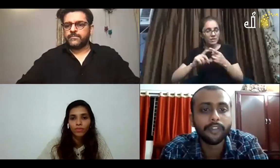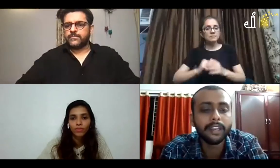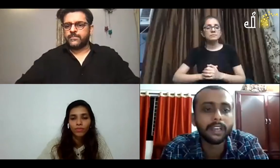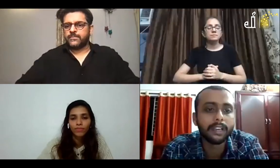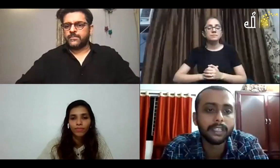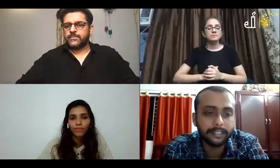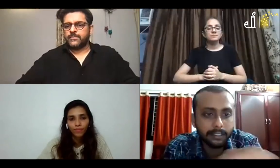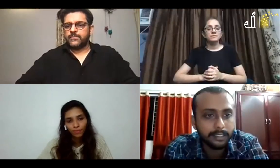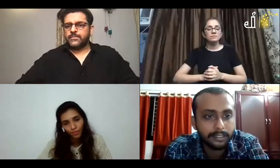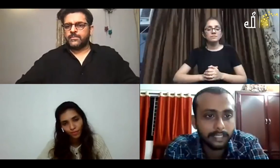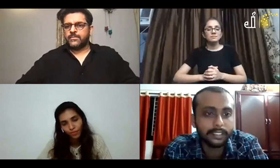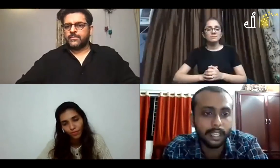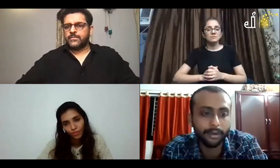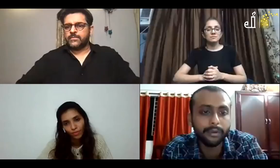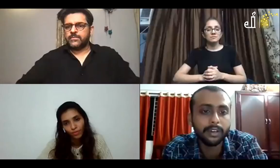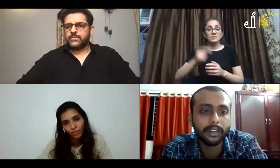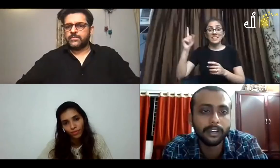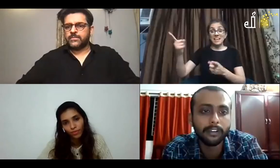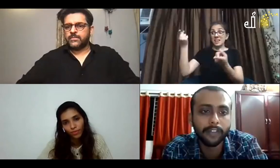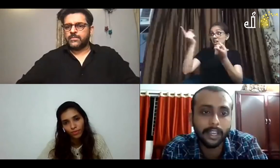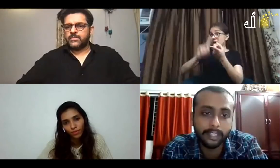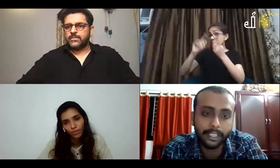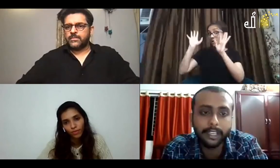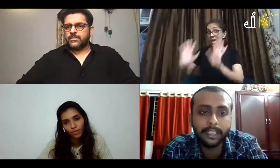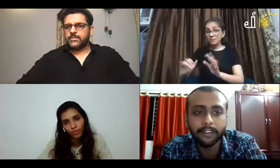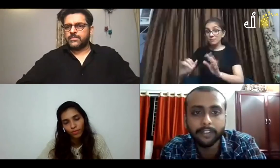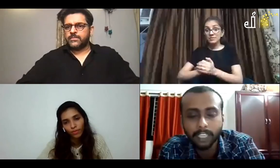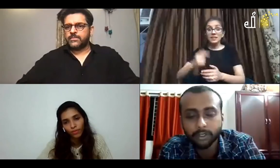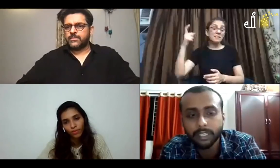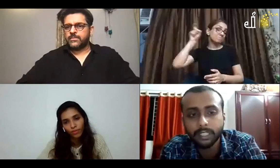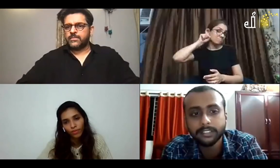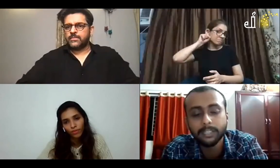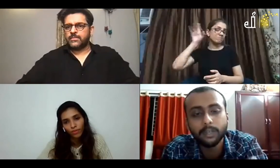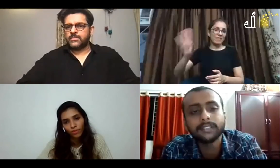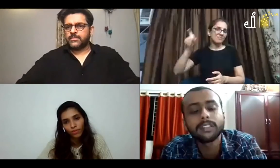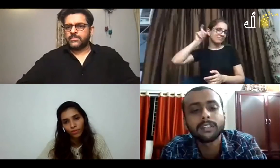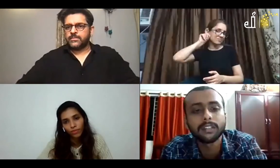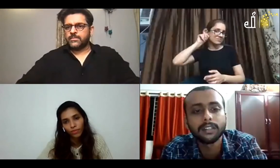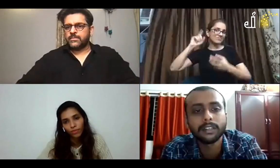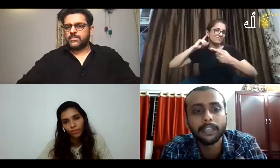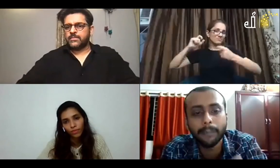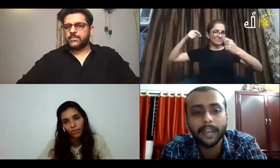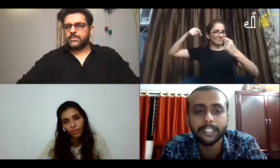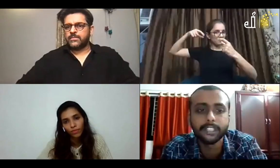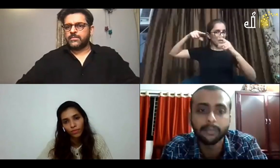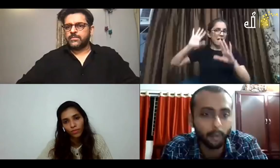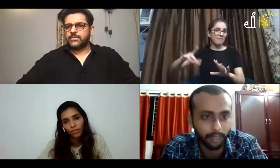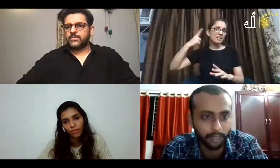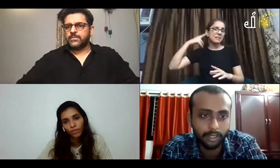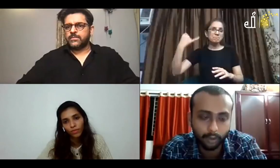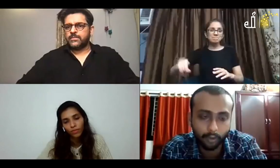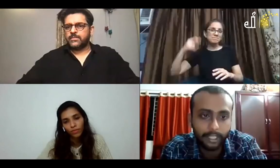So when in such a scenario where the hearing aid, which actually stimulates the impaired region